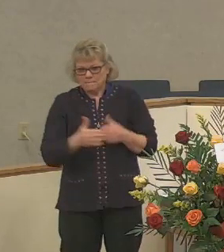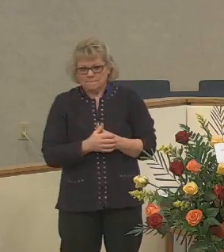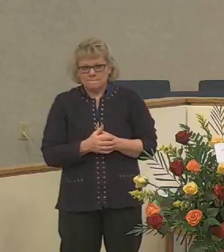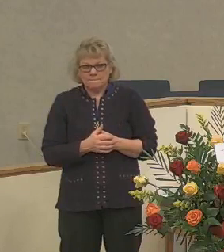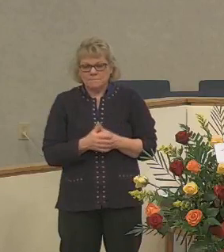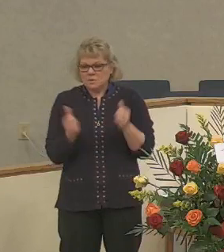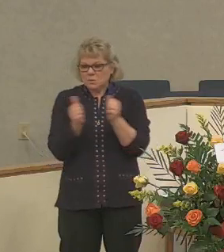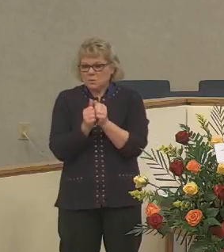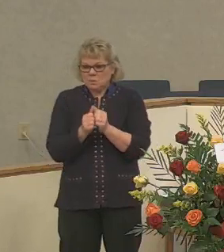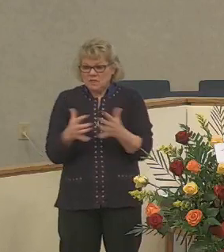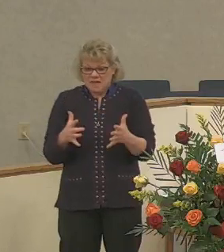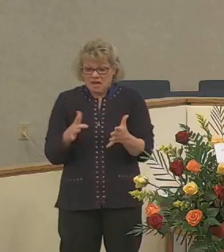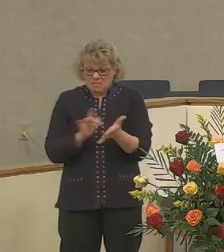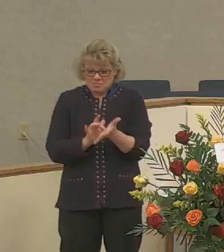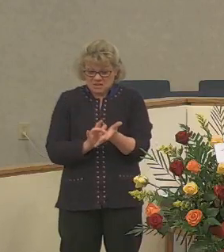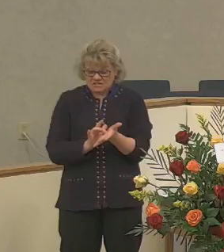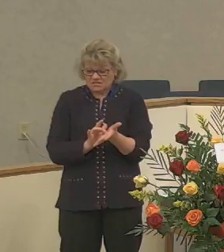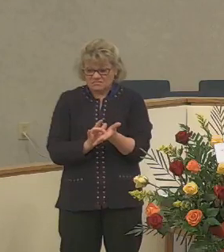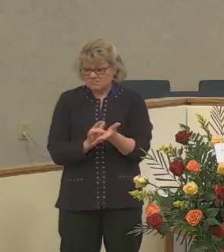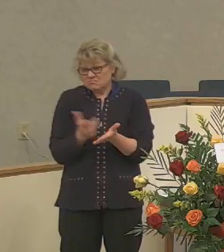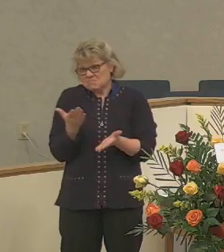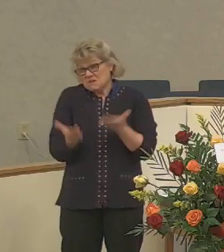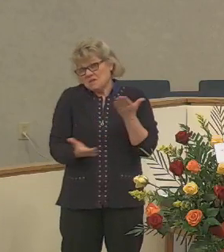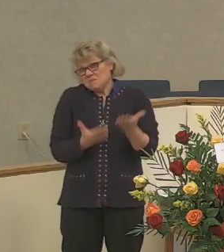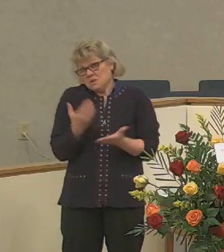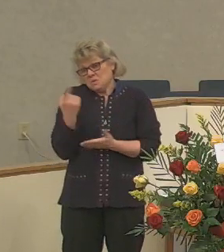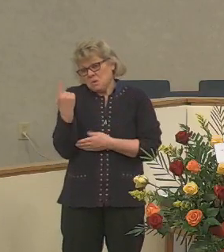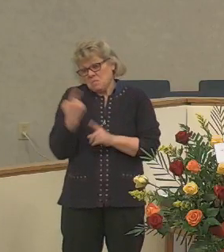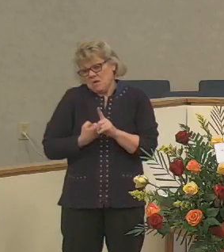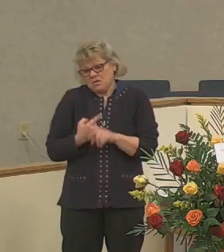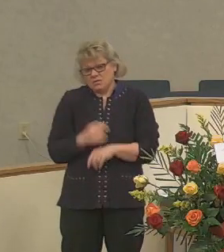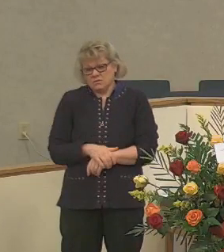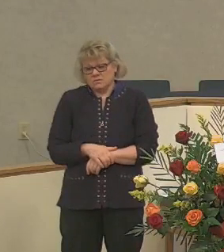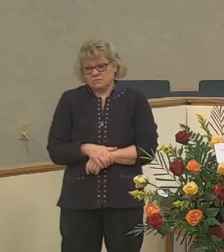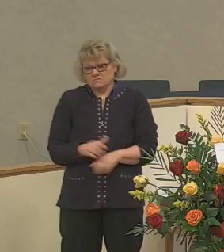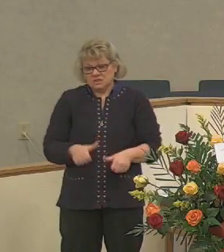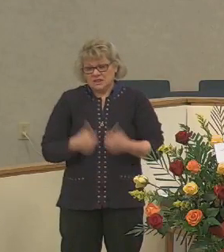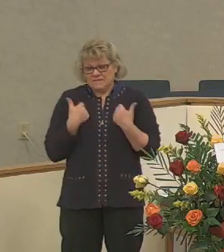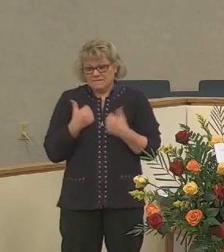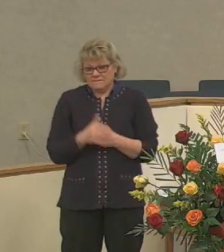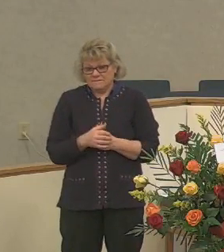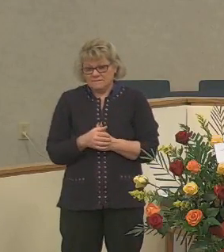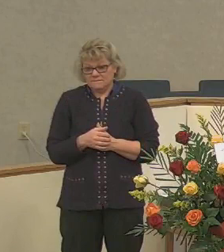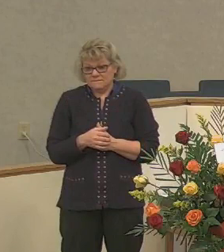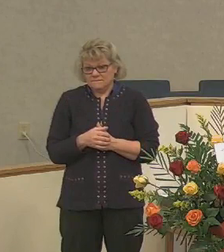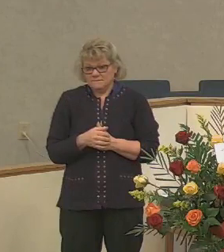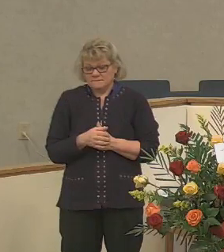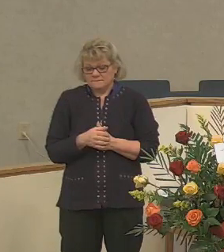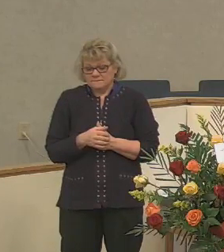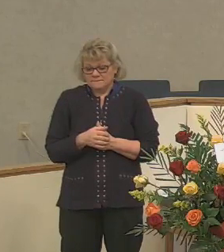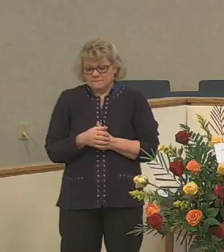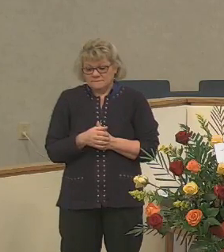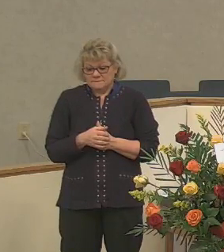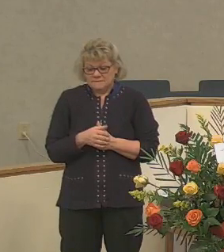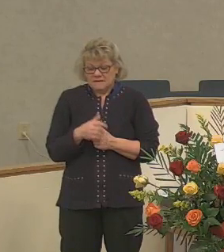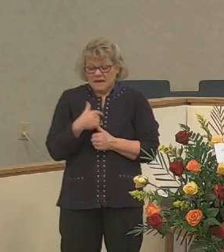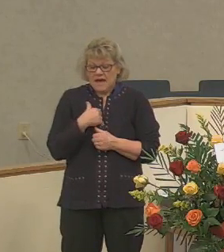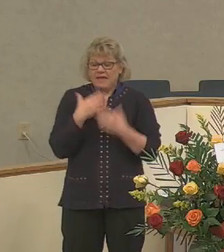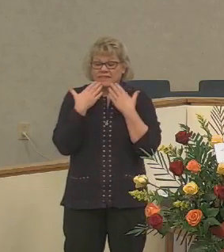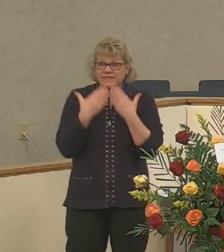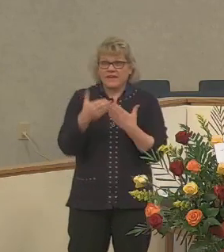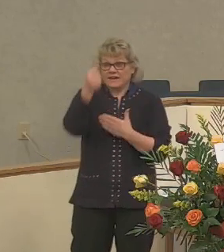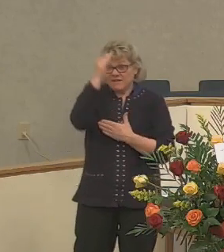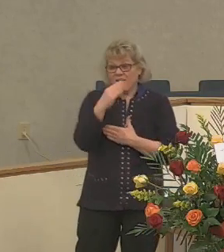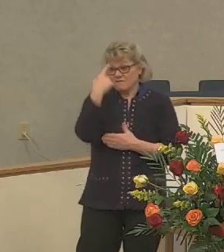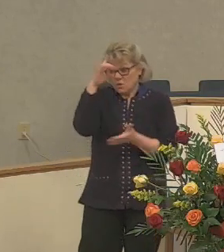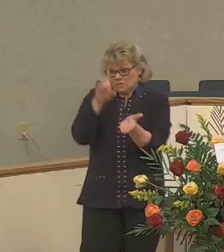Without the treatment, he would only be given 1 month to live. Now, I thank God for